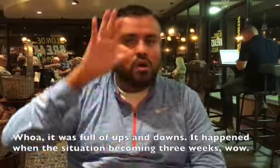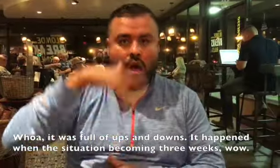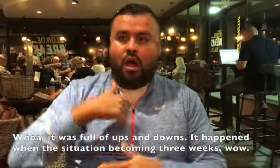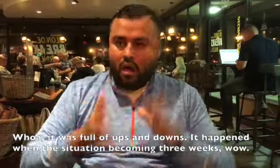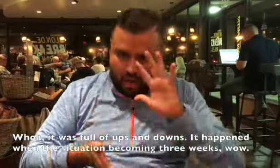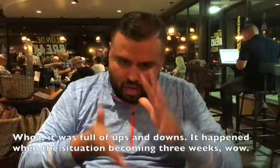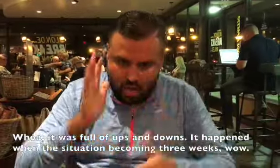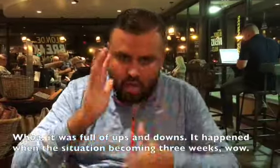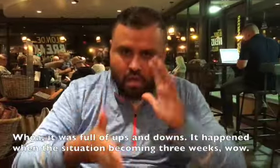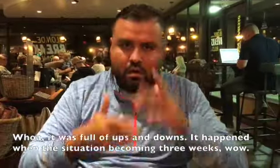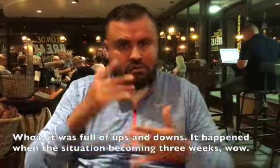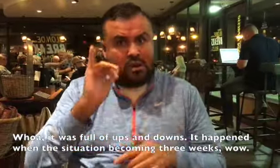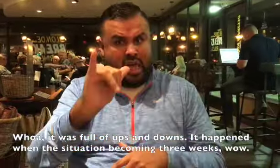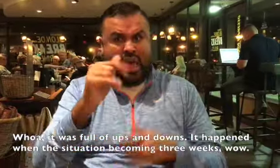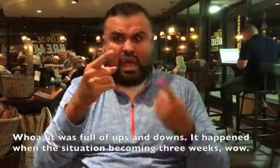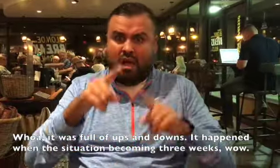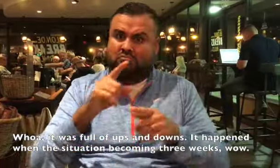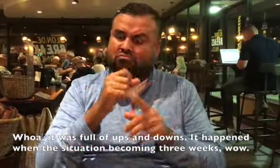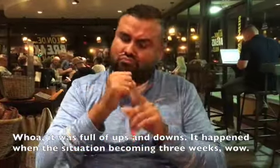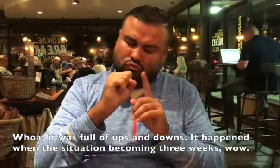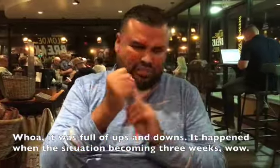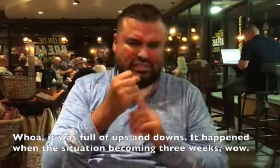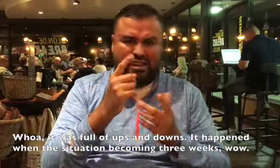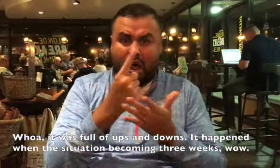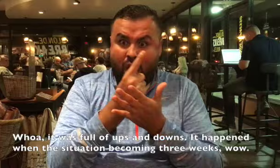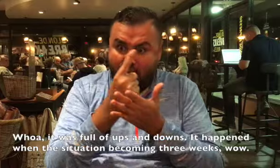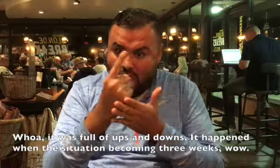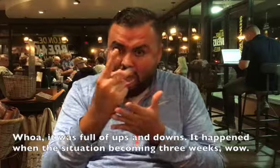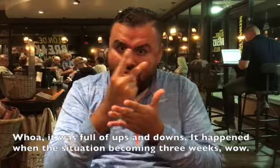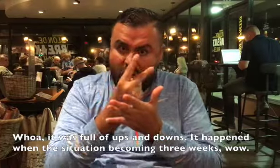happened when the situation becoming 3 weeks. Wow.